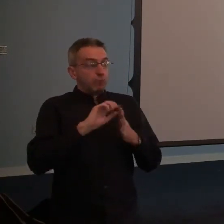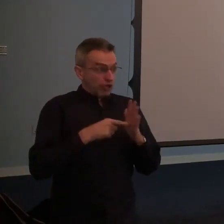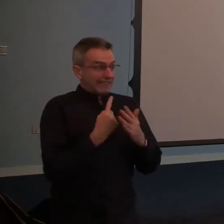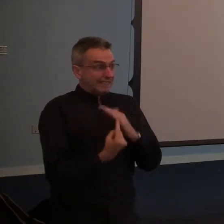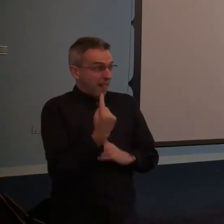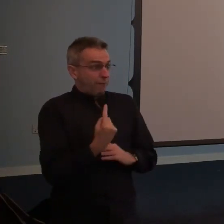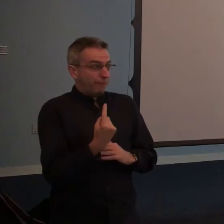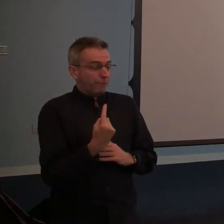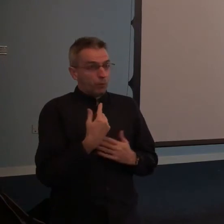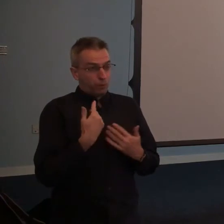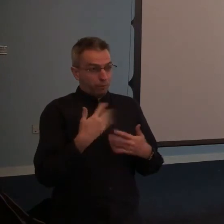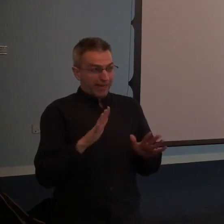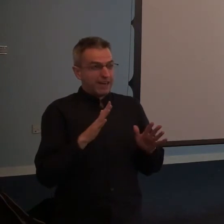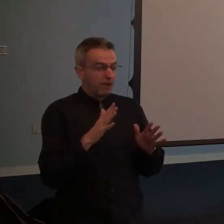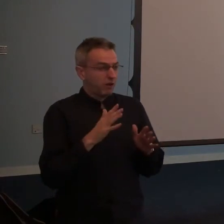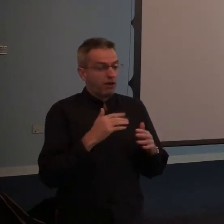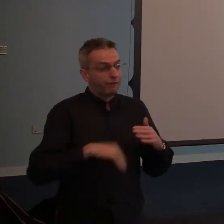and interesting about the project.